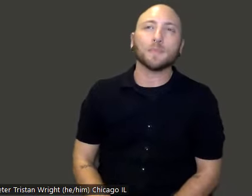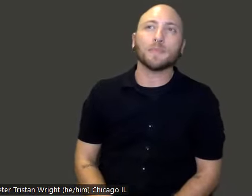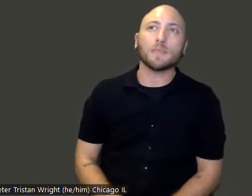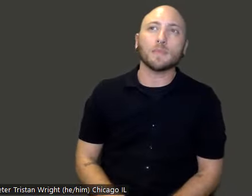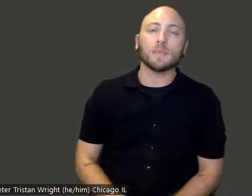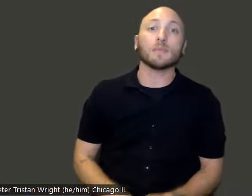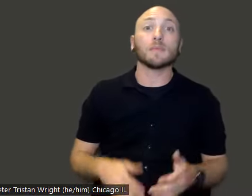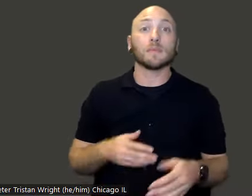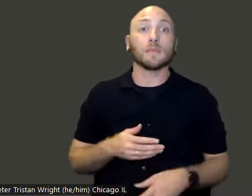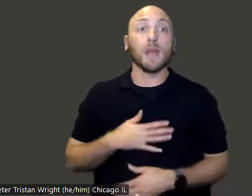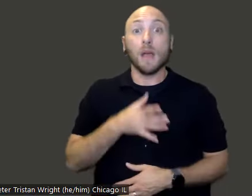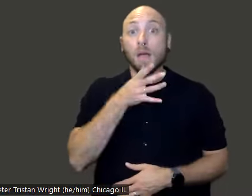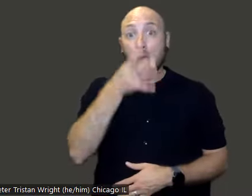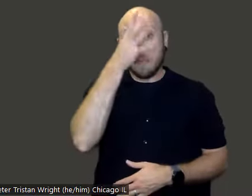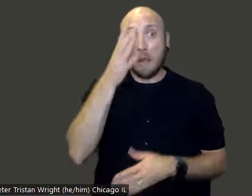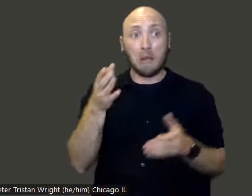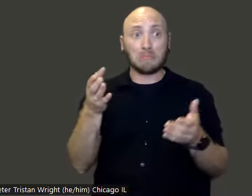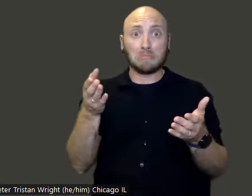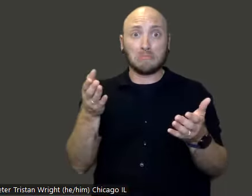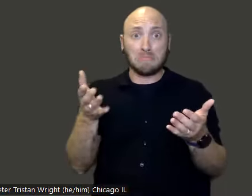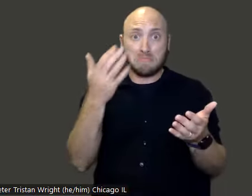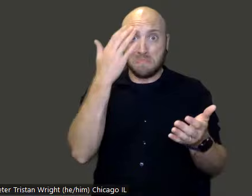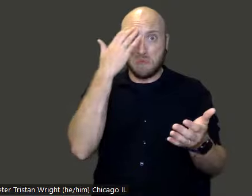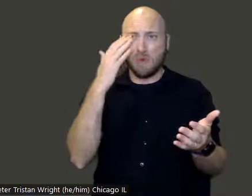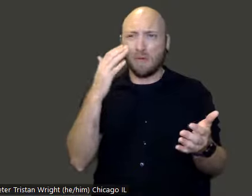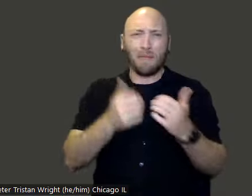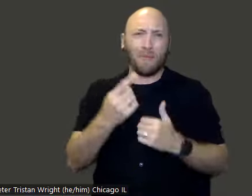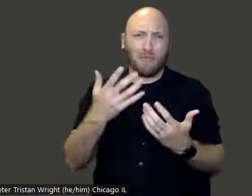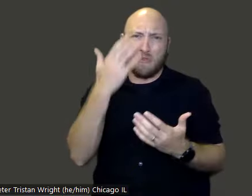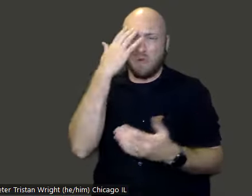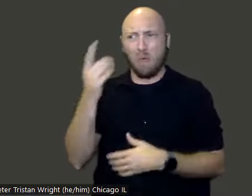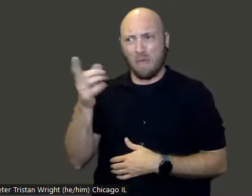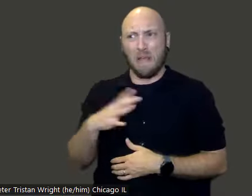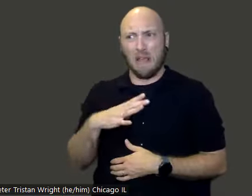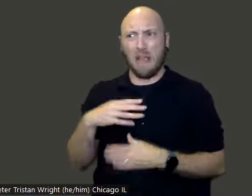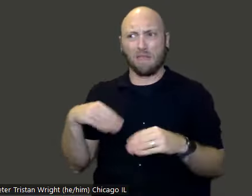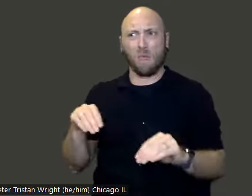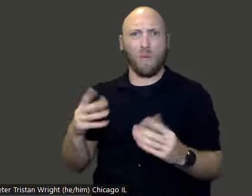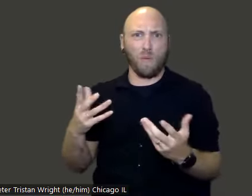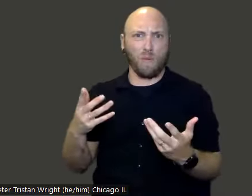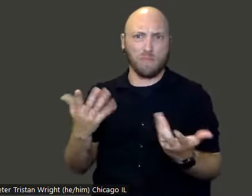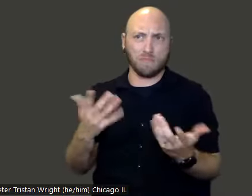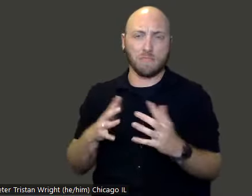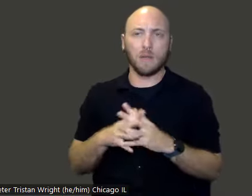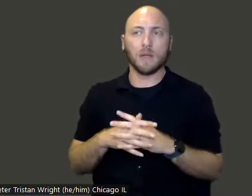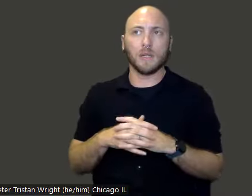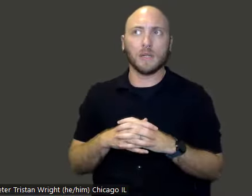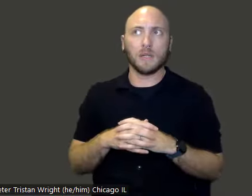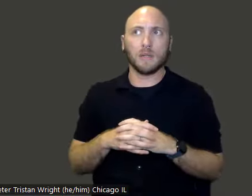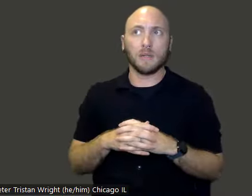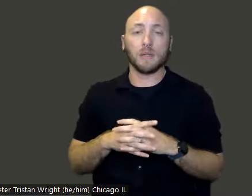my parents knew that, everyone knew that. And the older I was in school at this